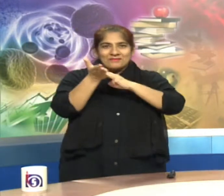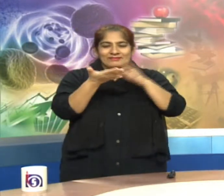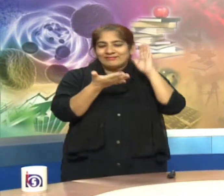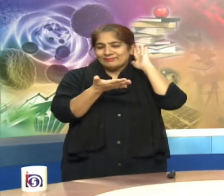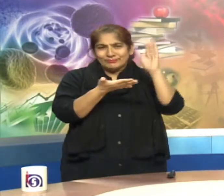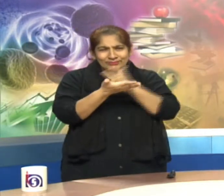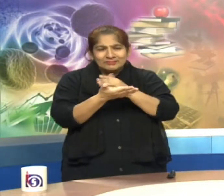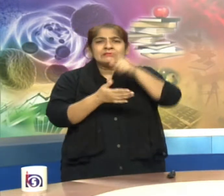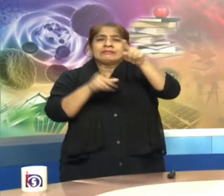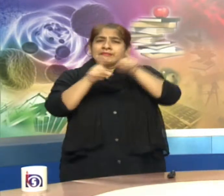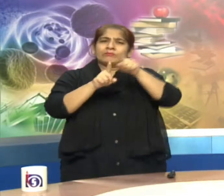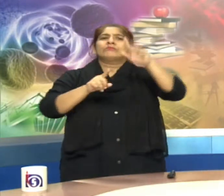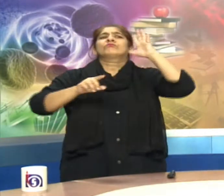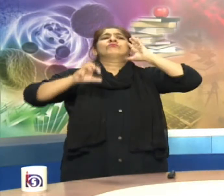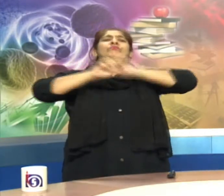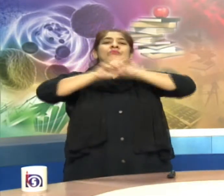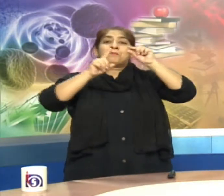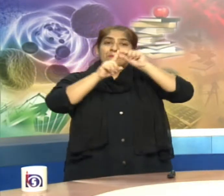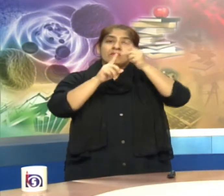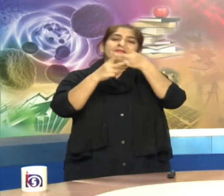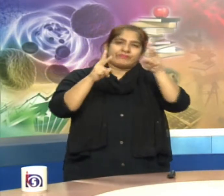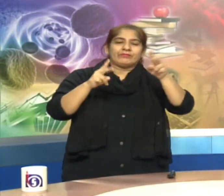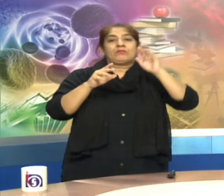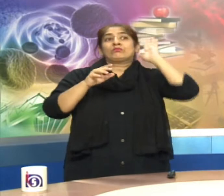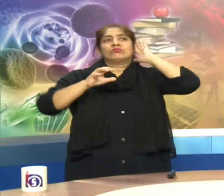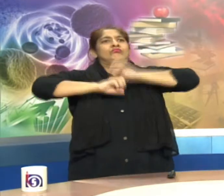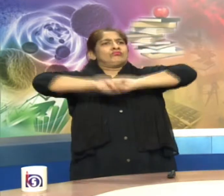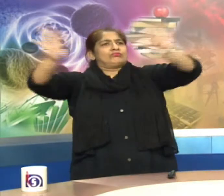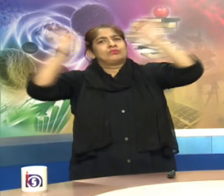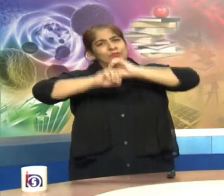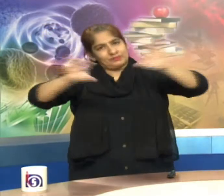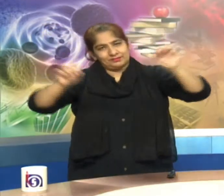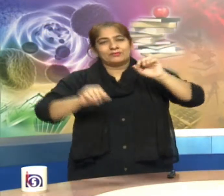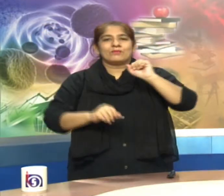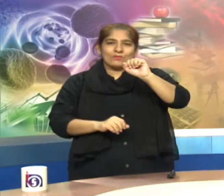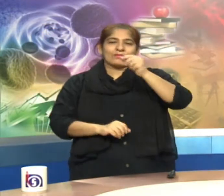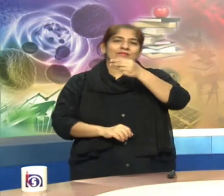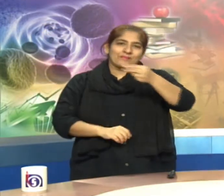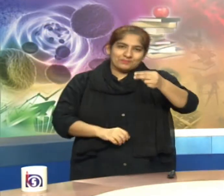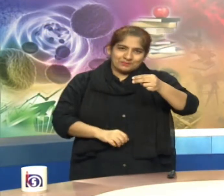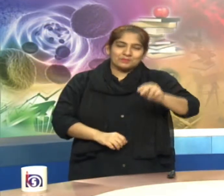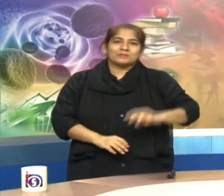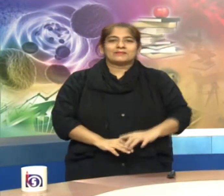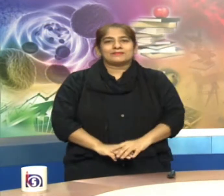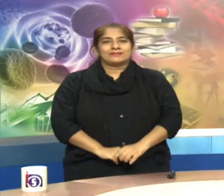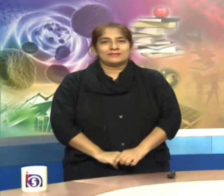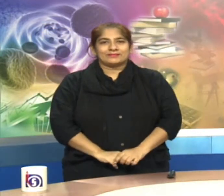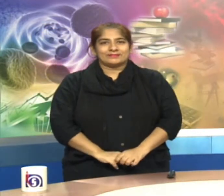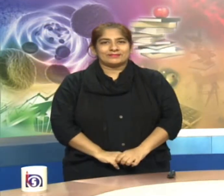We already understood advertising and publicity. This is a kind of similar word, promotion.